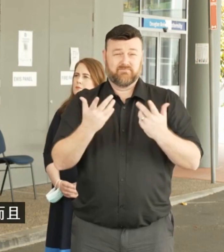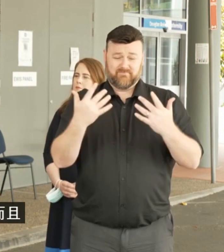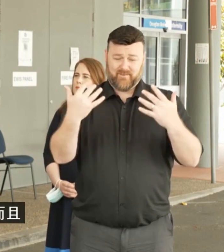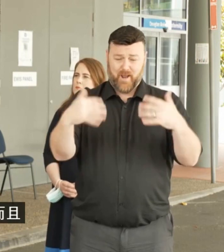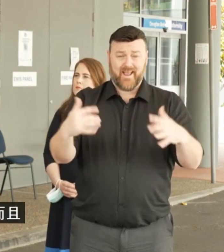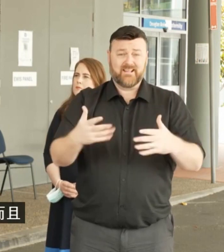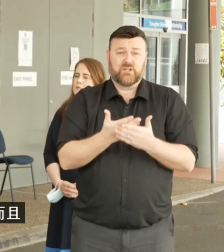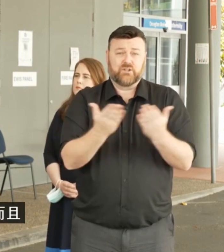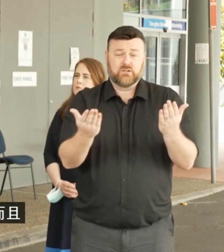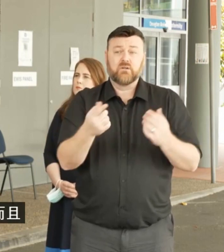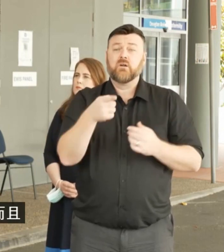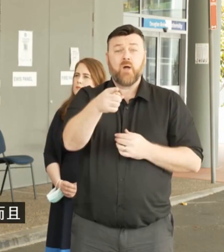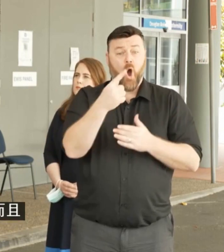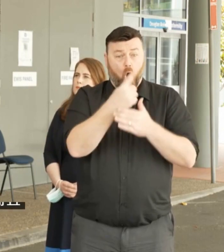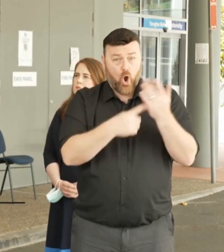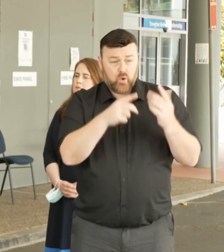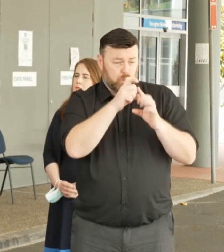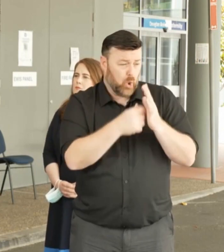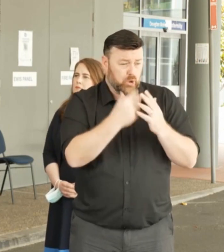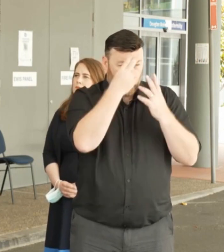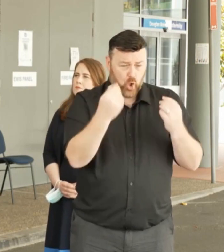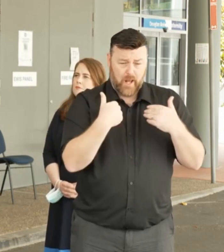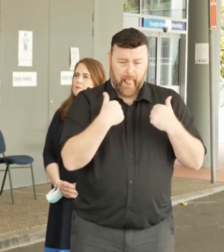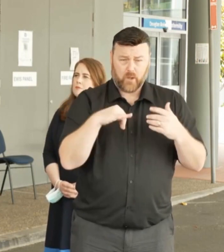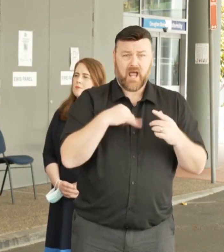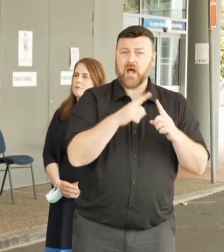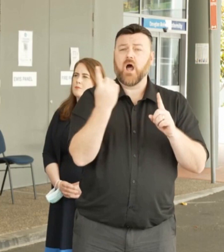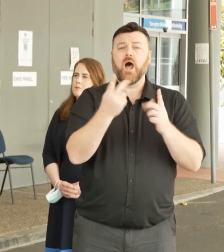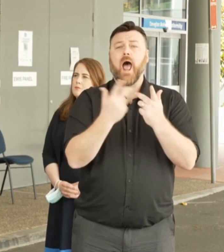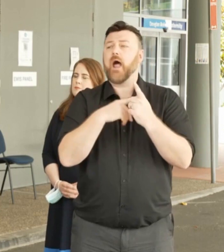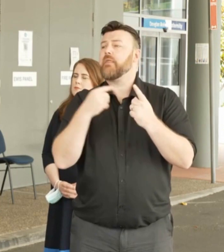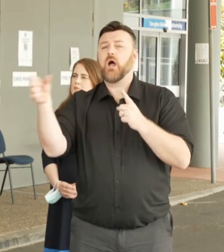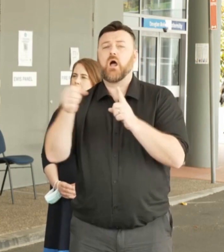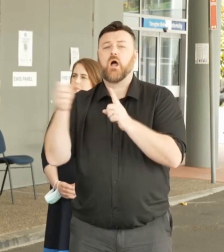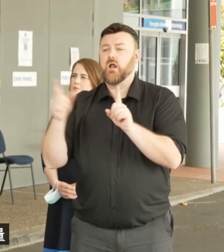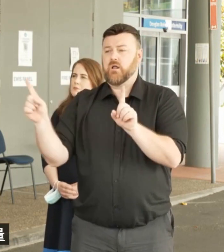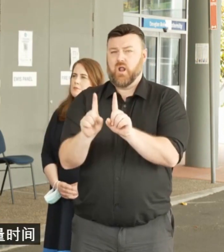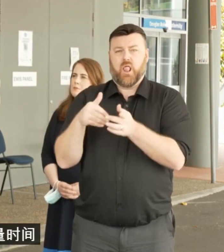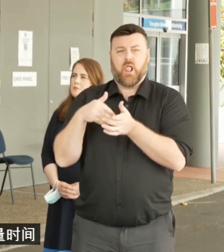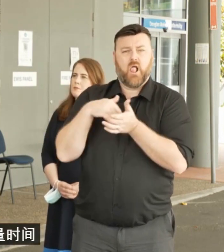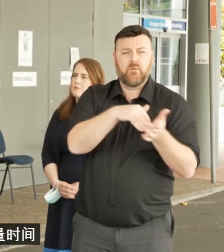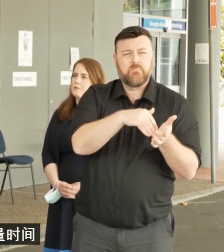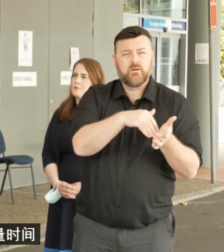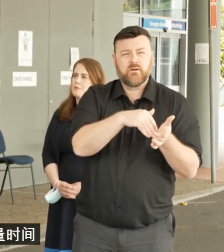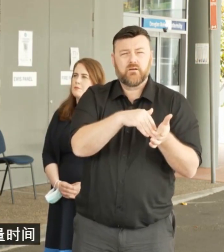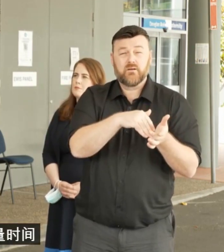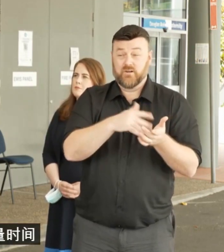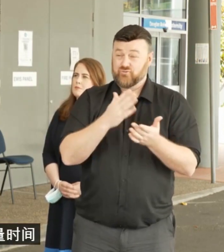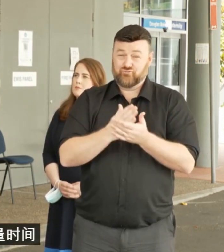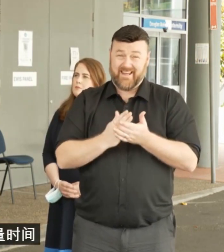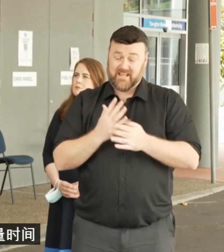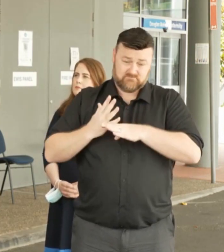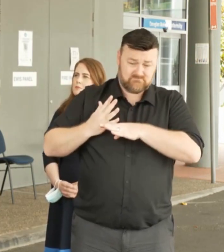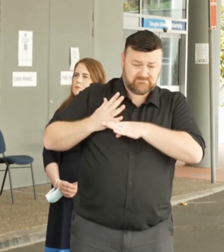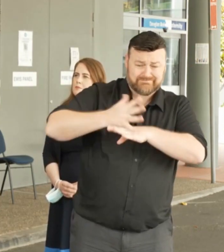staff who've come in to help health. They have stood up and done enormous hours over the last nearly 2